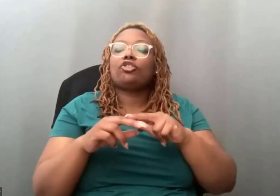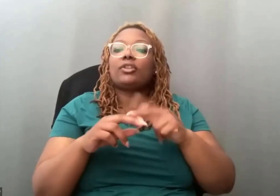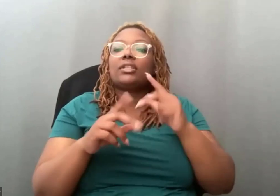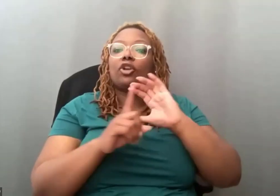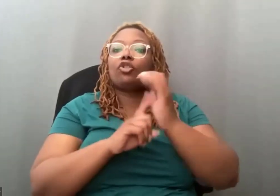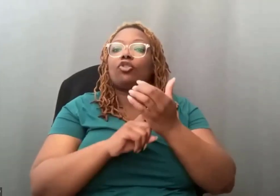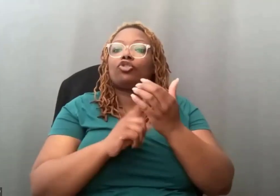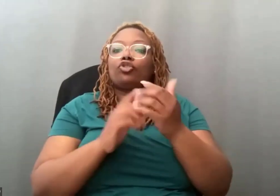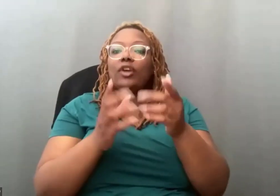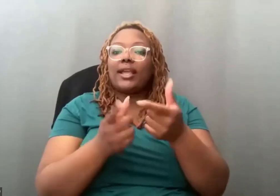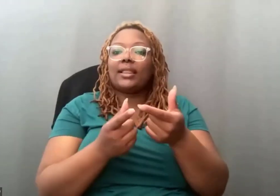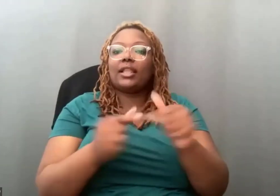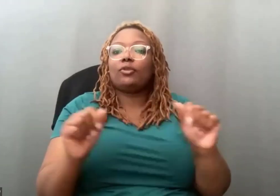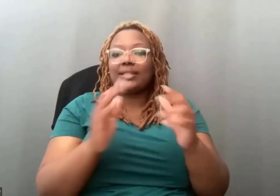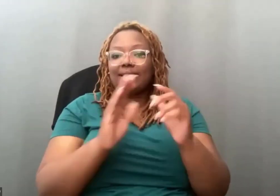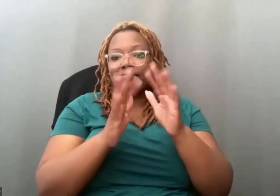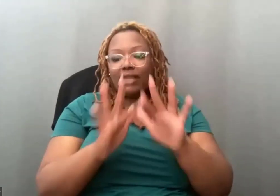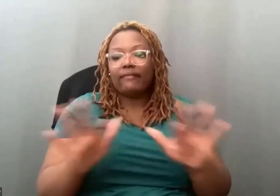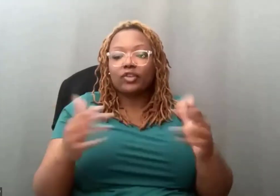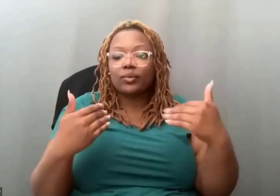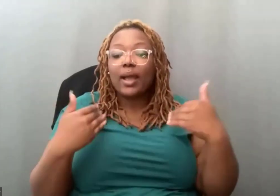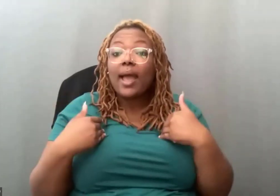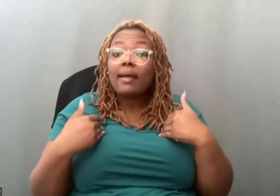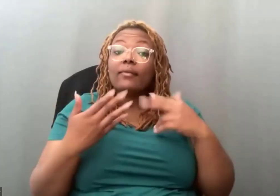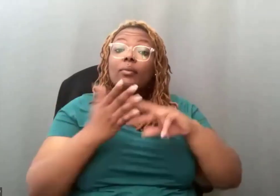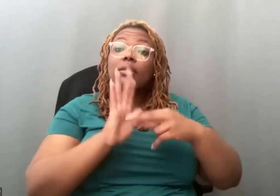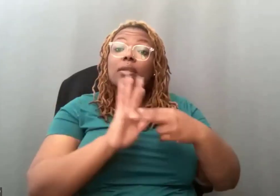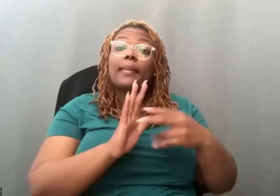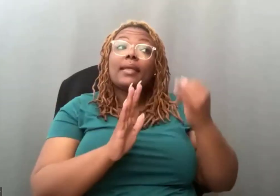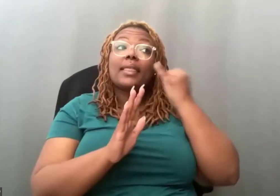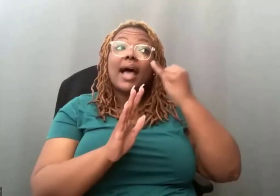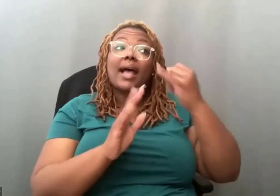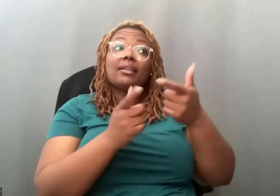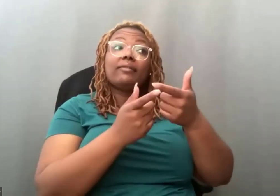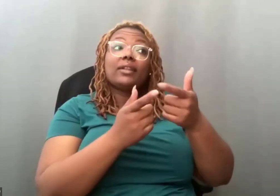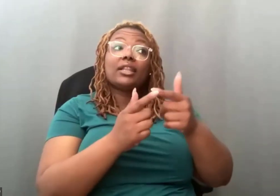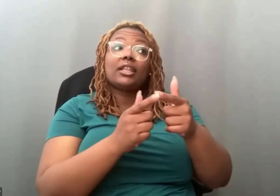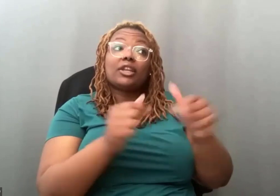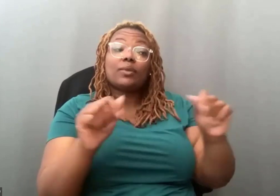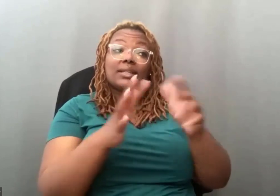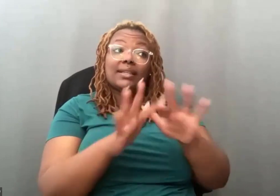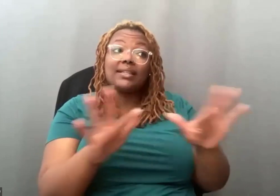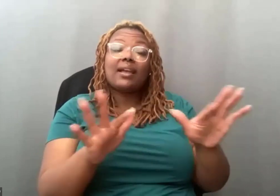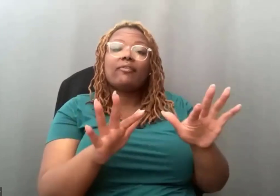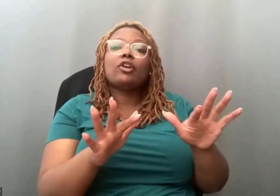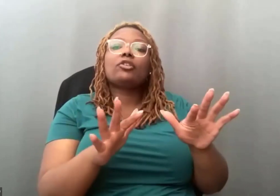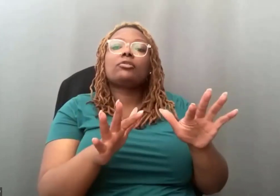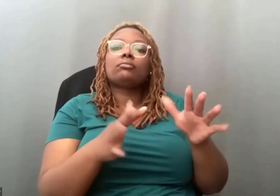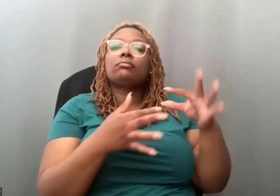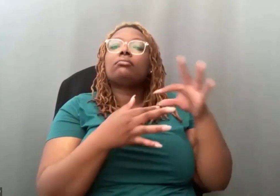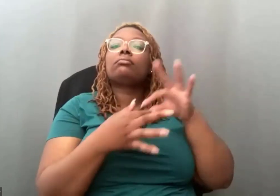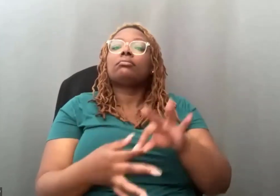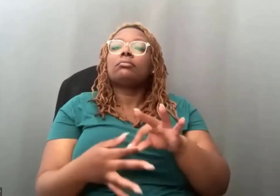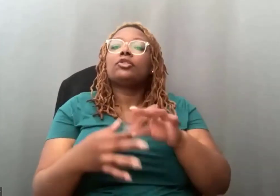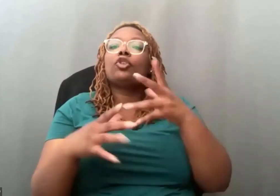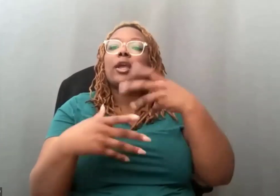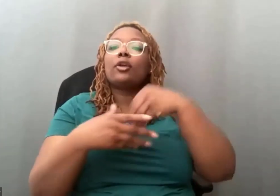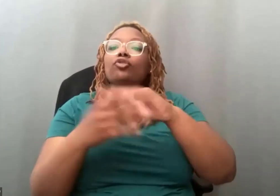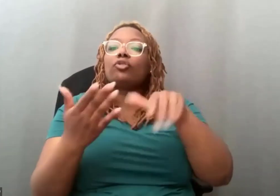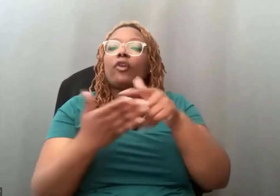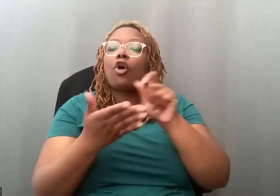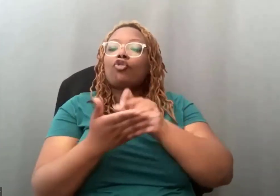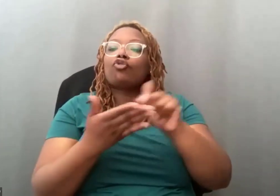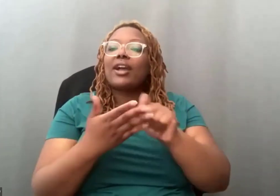cultural and linguistic diversity. Thus, this idea of linguistic diversity and a comprehensive inclusion of writers of all